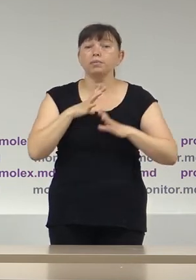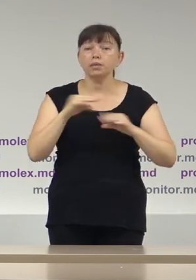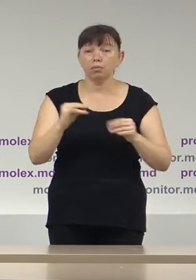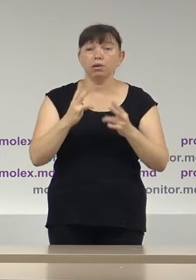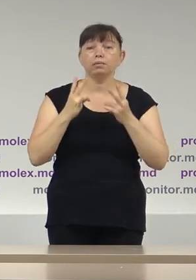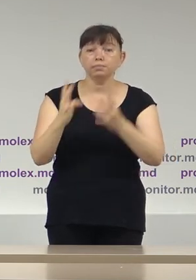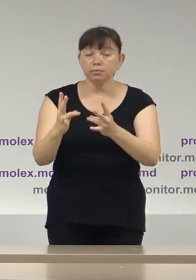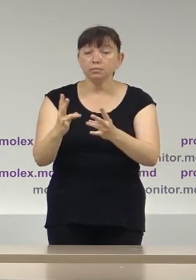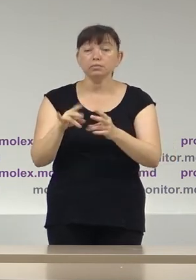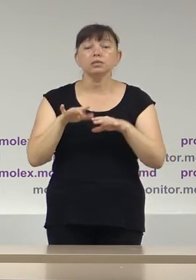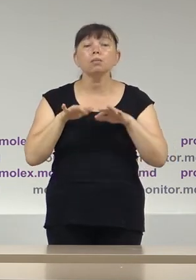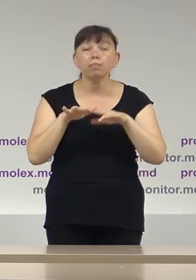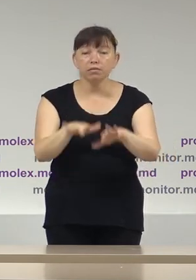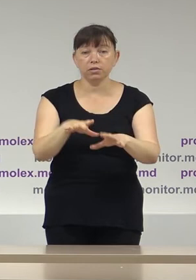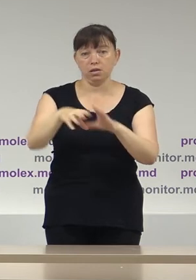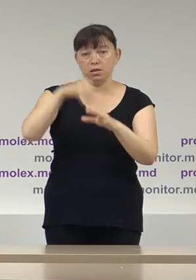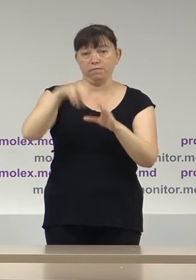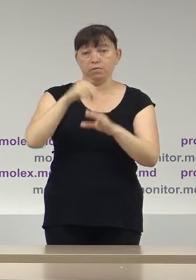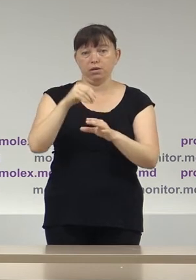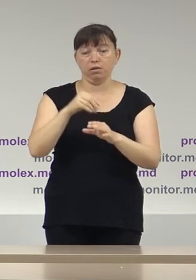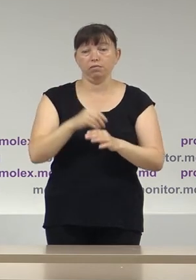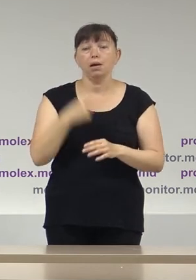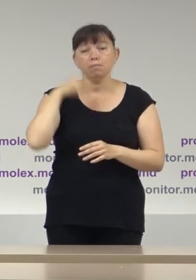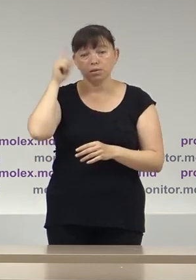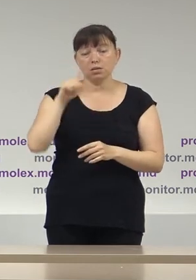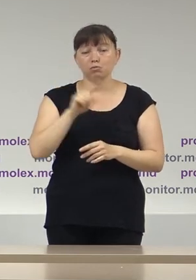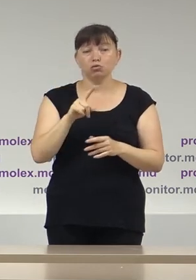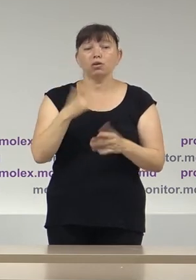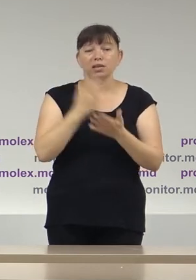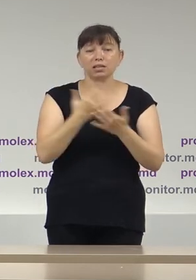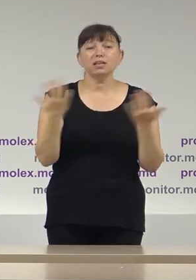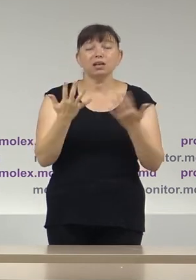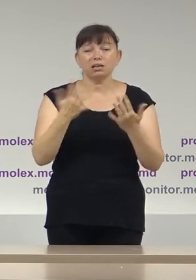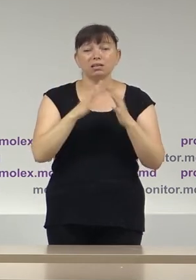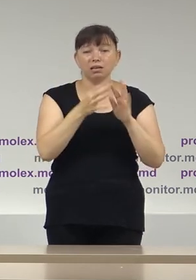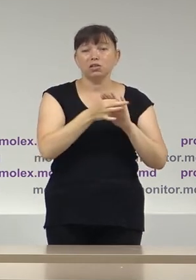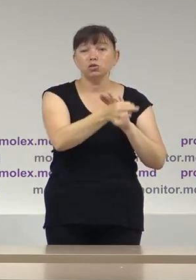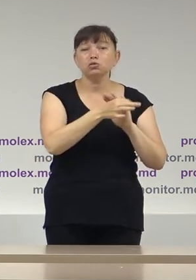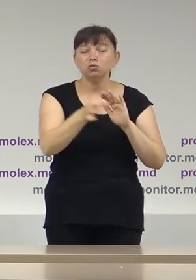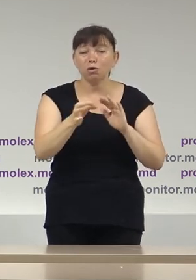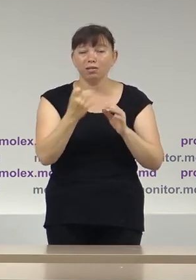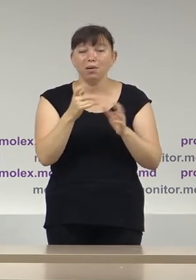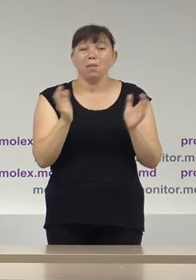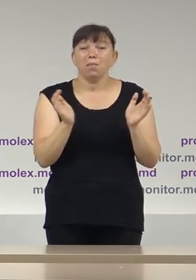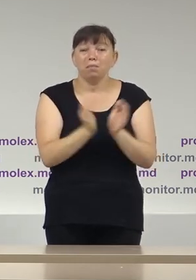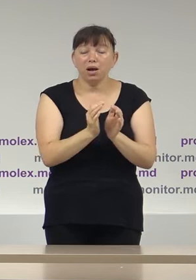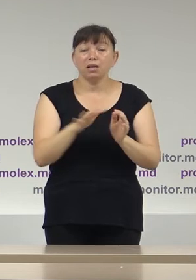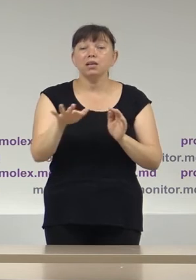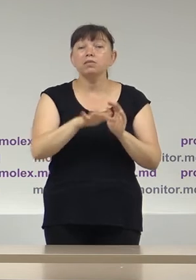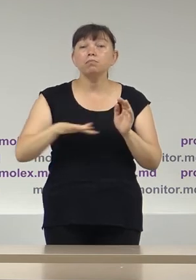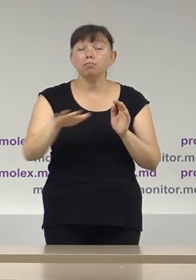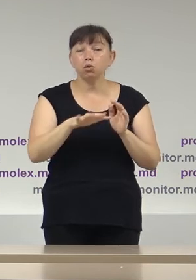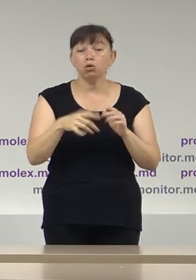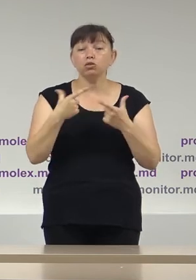is to make sure that the vaccination procedures do not affect the electoral process. We know that in some